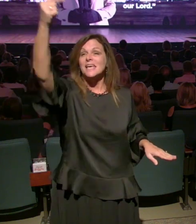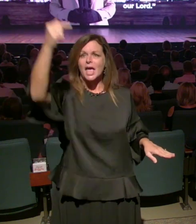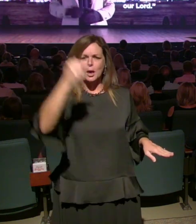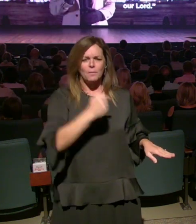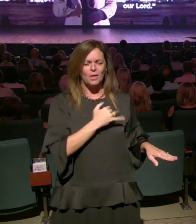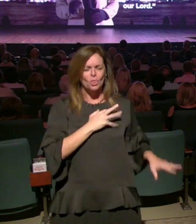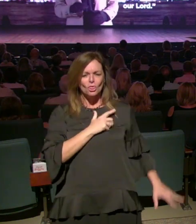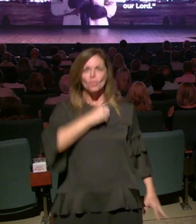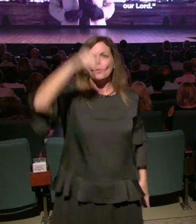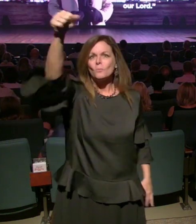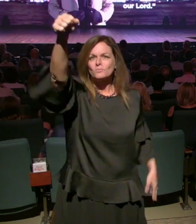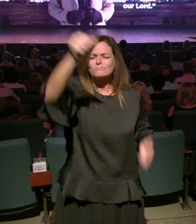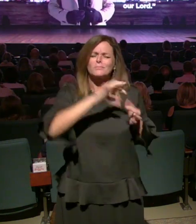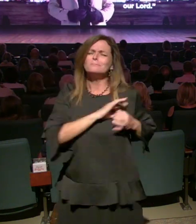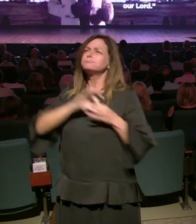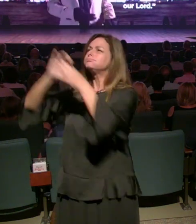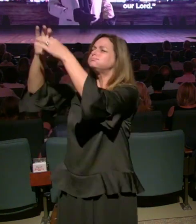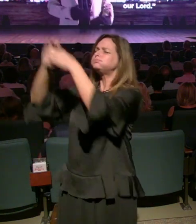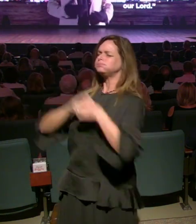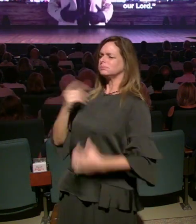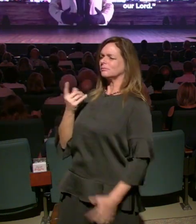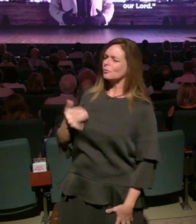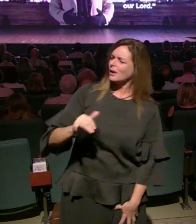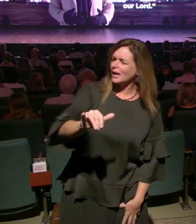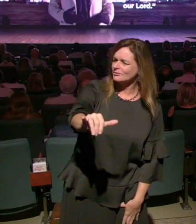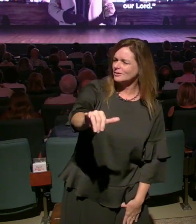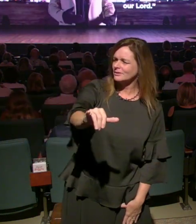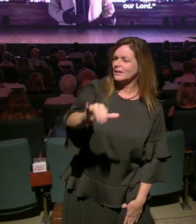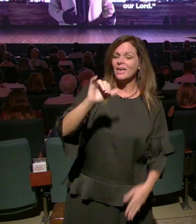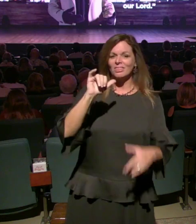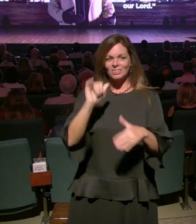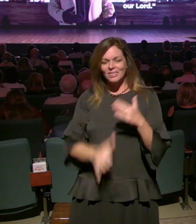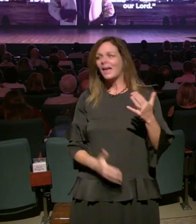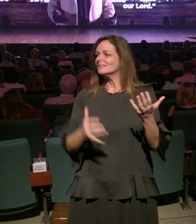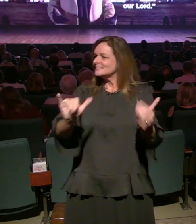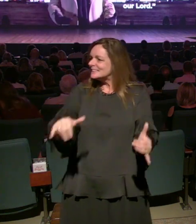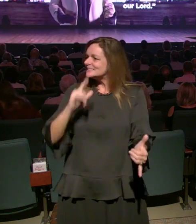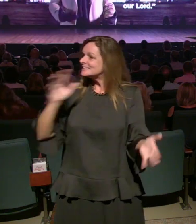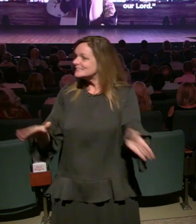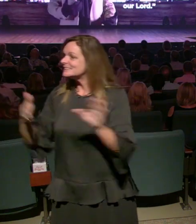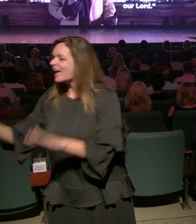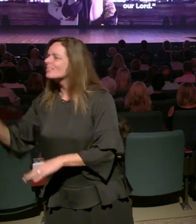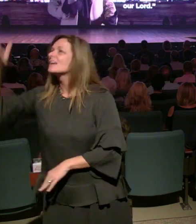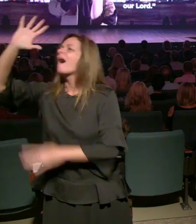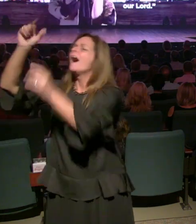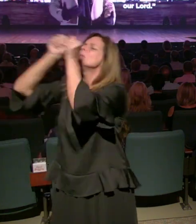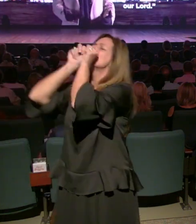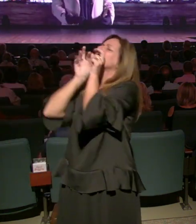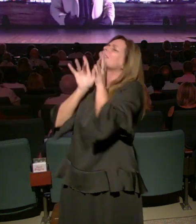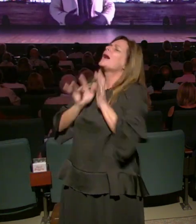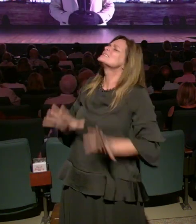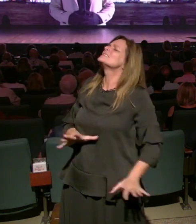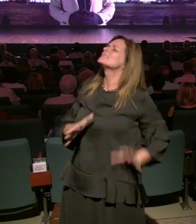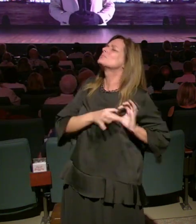Lord. That means that the penalty or the payment for our sin was death. But God gives us the gift of eternal life